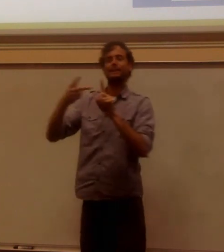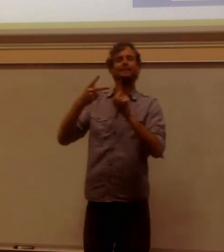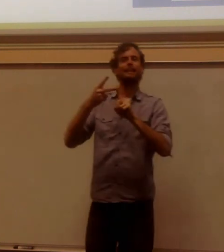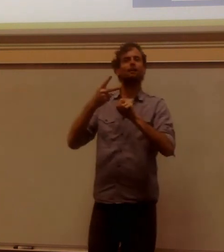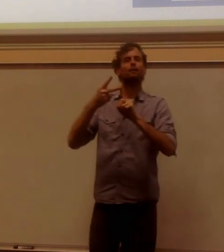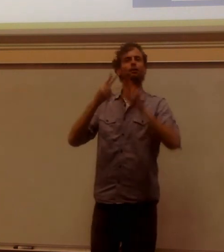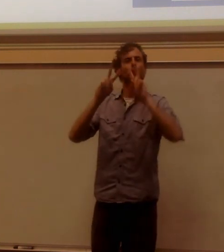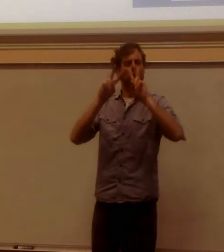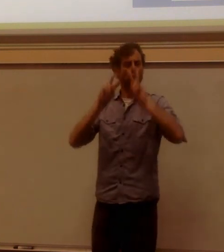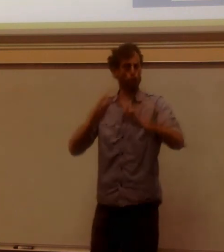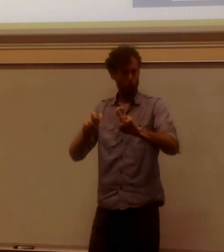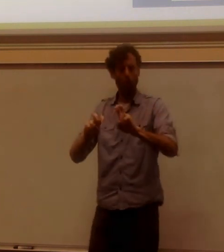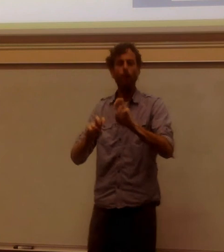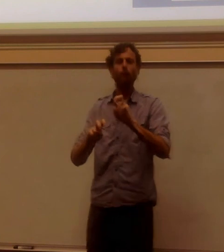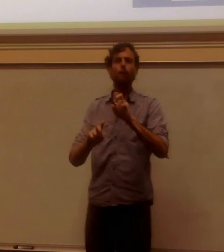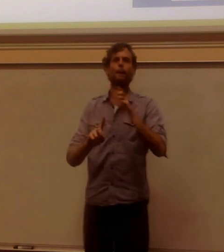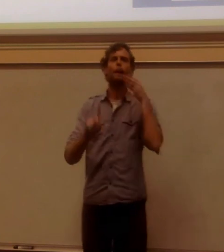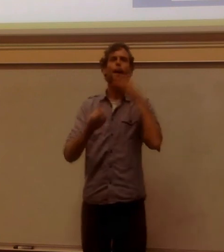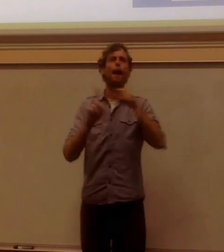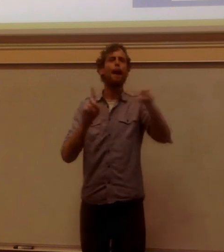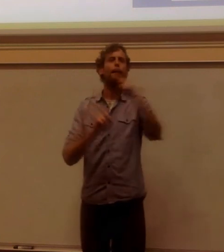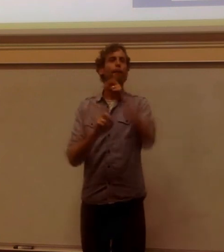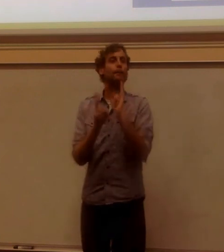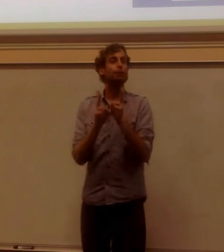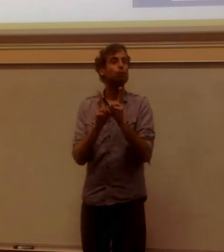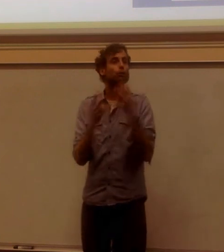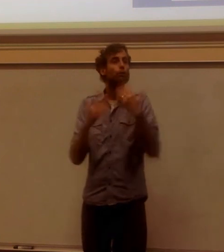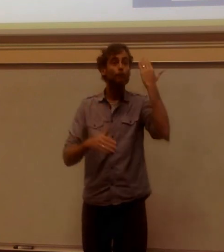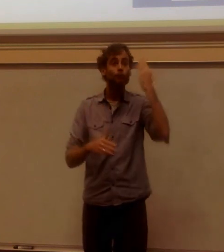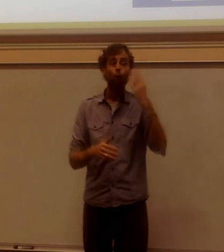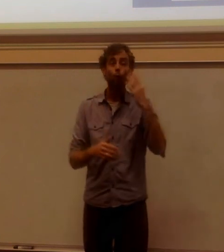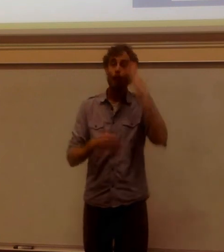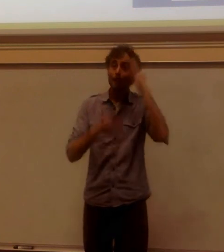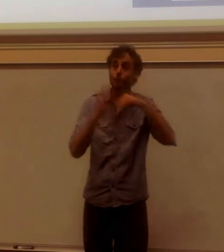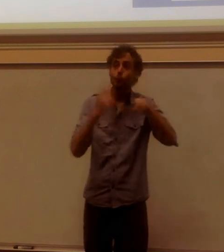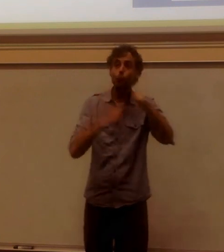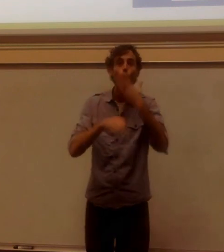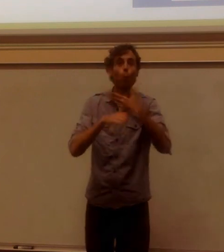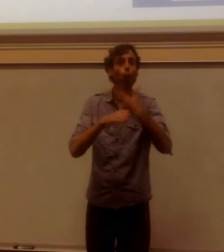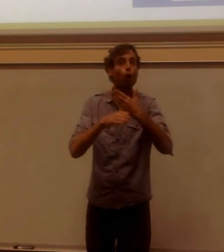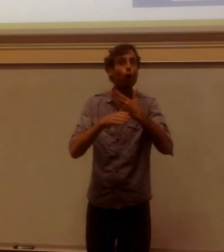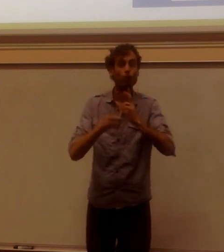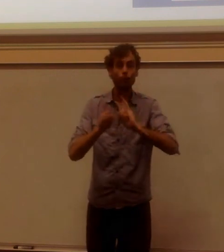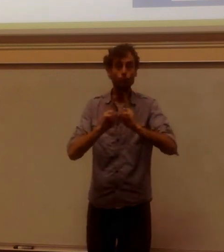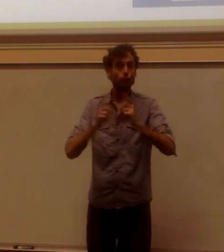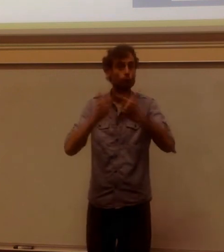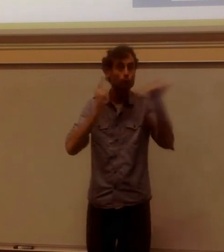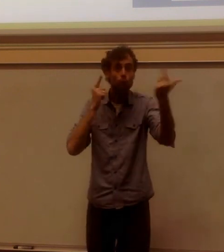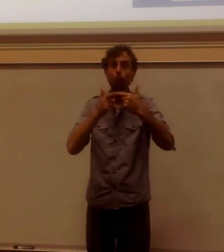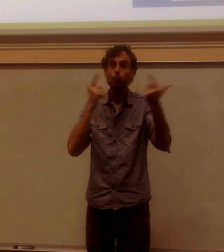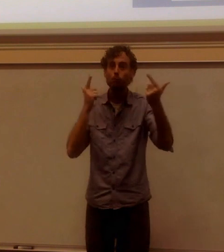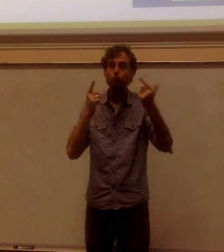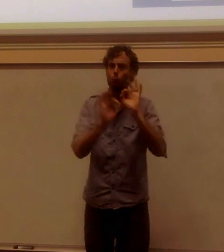And that survey was administered to deaf and hard of hearing people. But we also conducted another survey with interpreters who